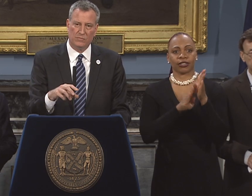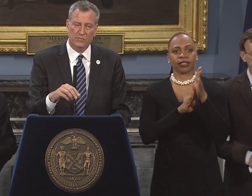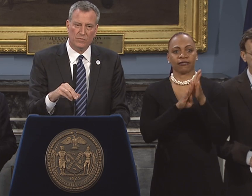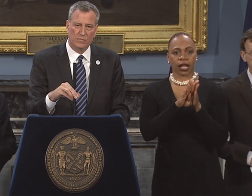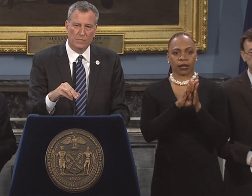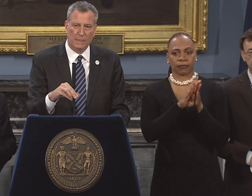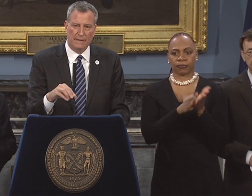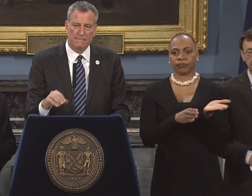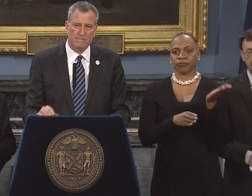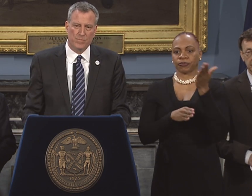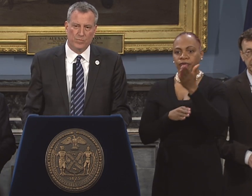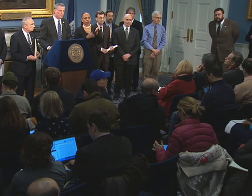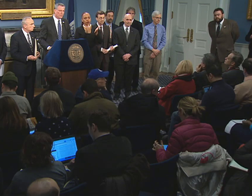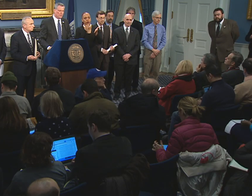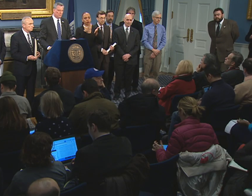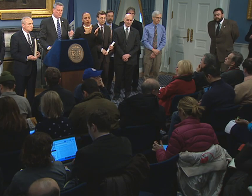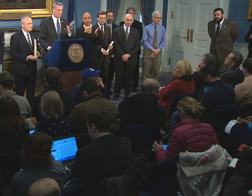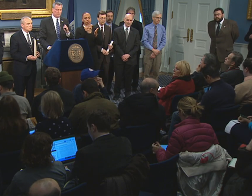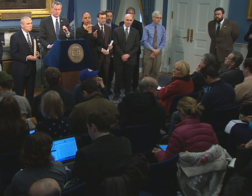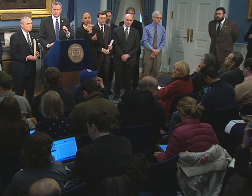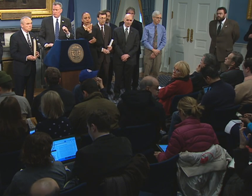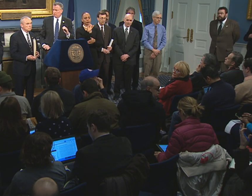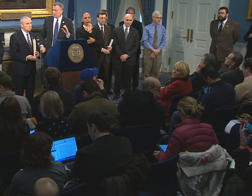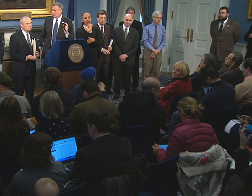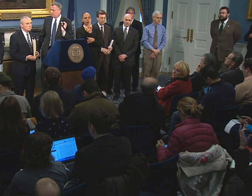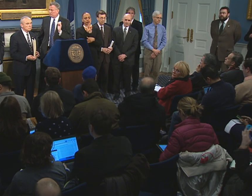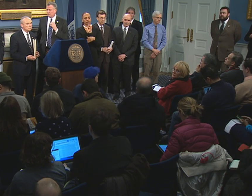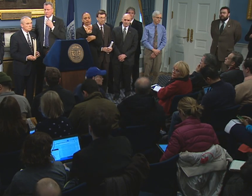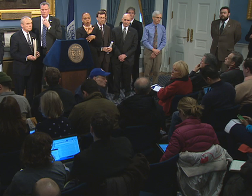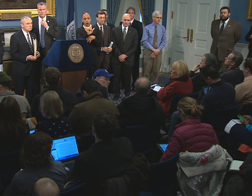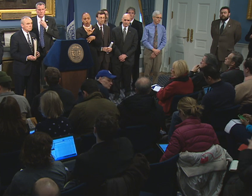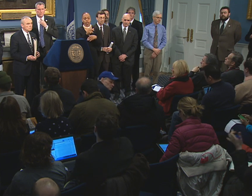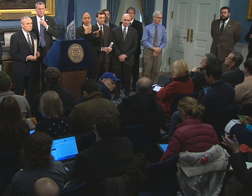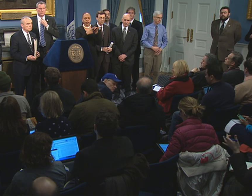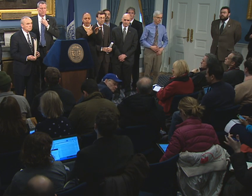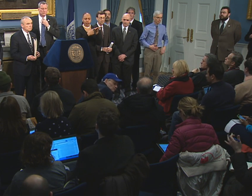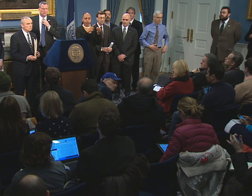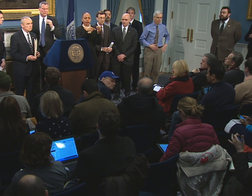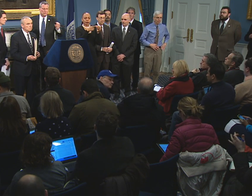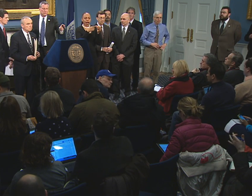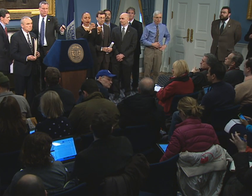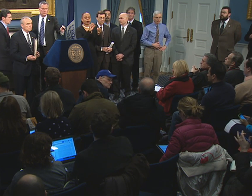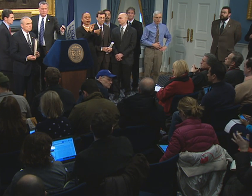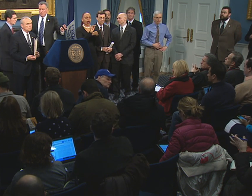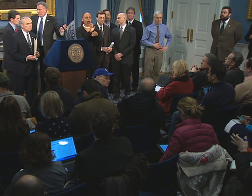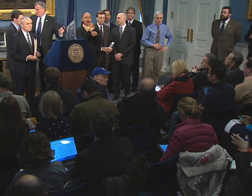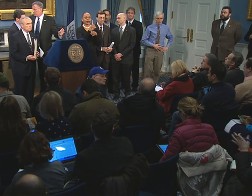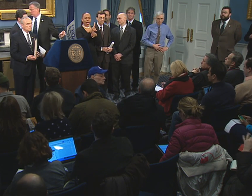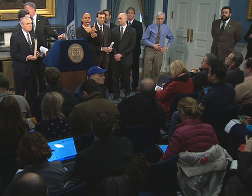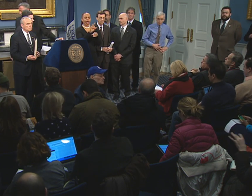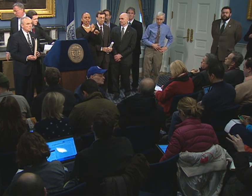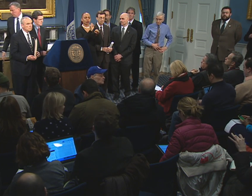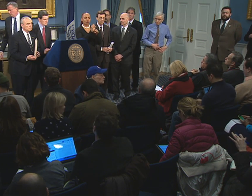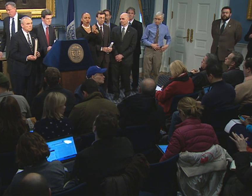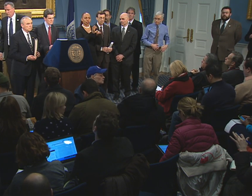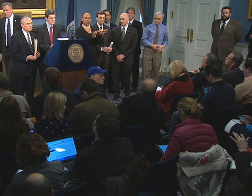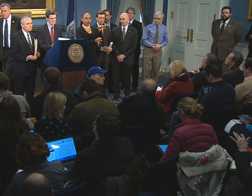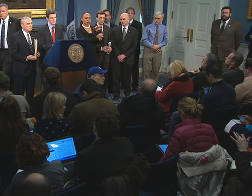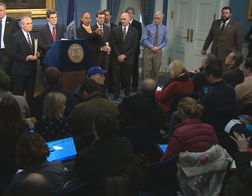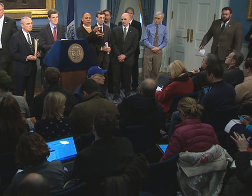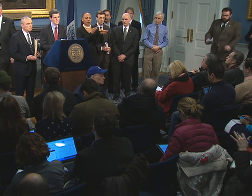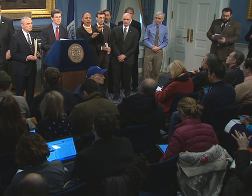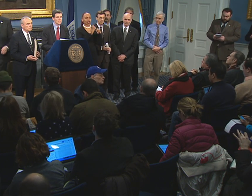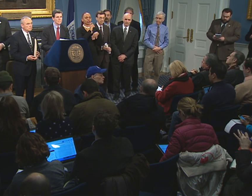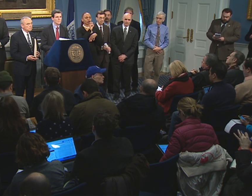Grace? For Mr. McAvoy, could you talk about Con Ed's work in replacing older gas lines around